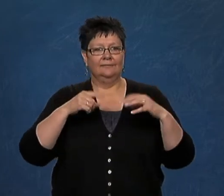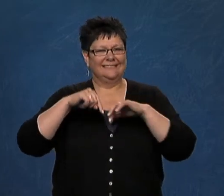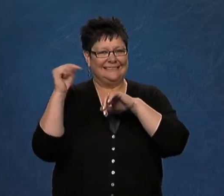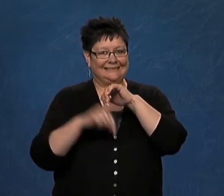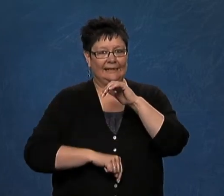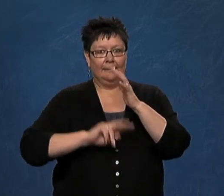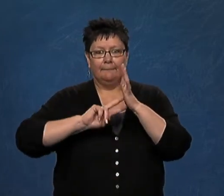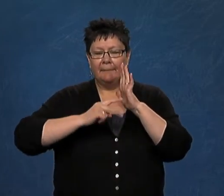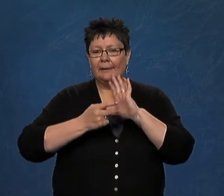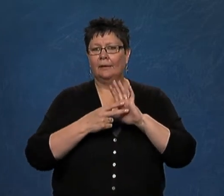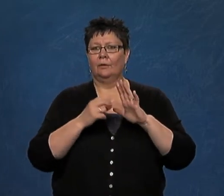or if there are a lot of